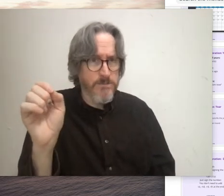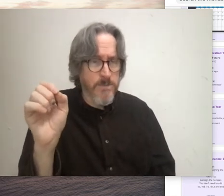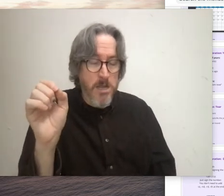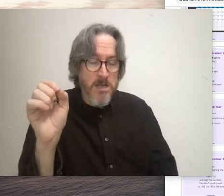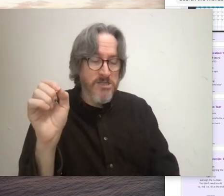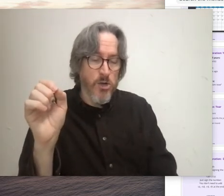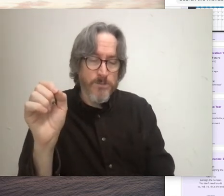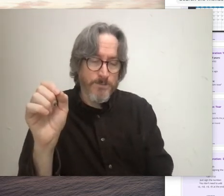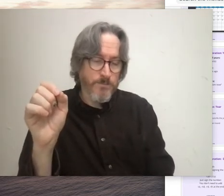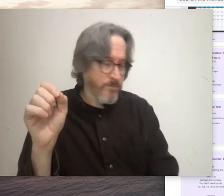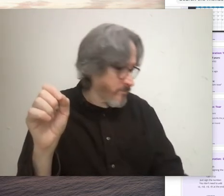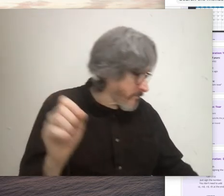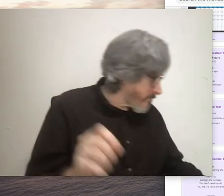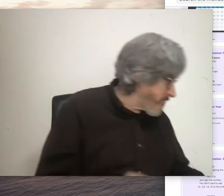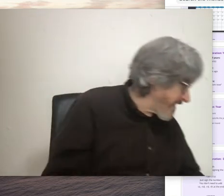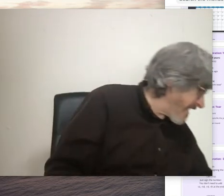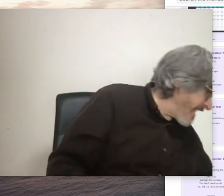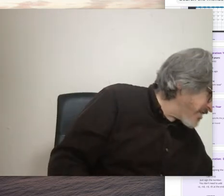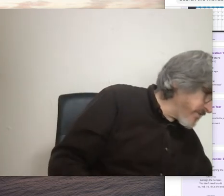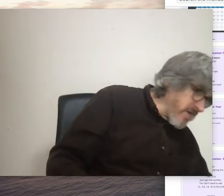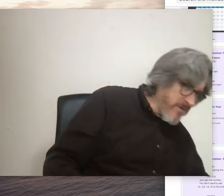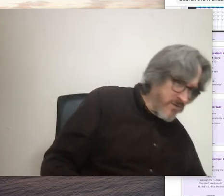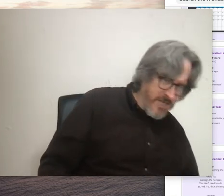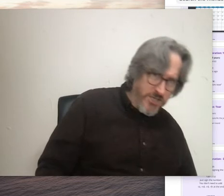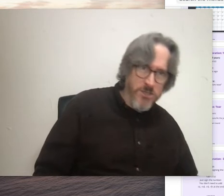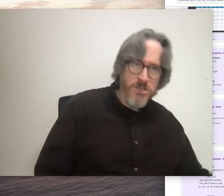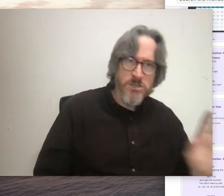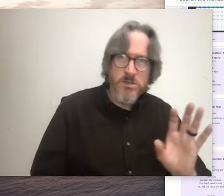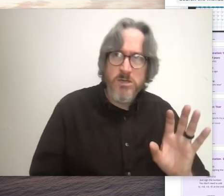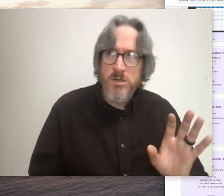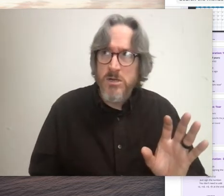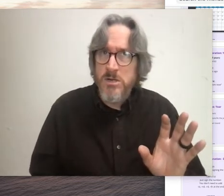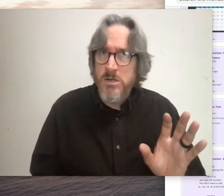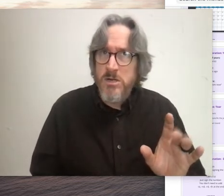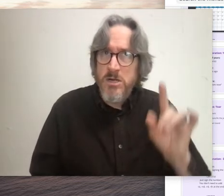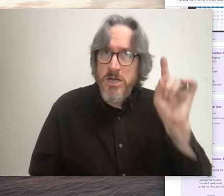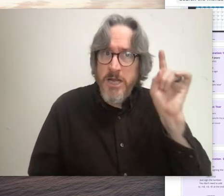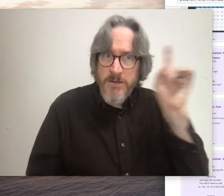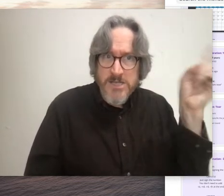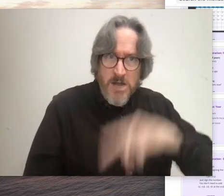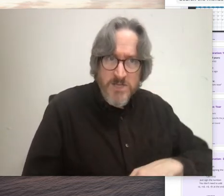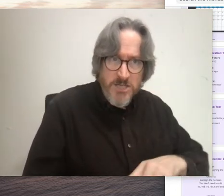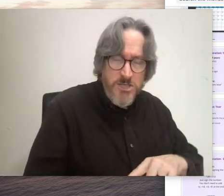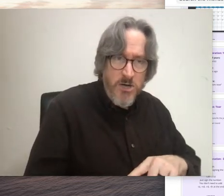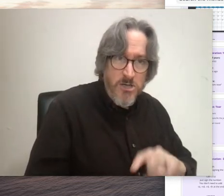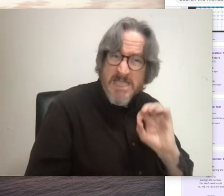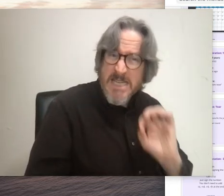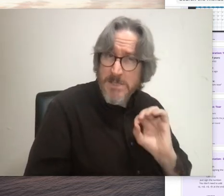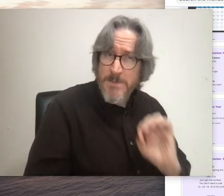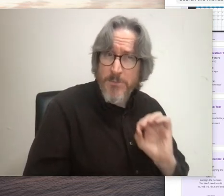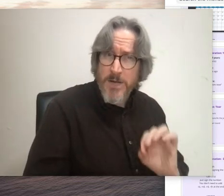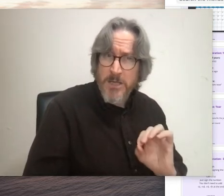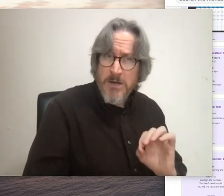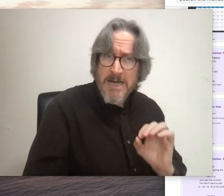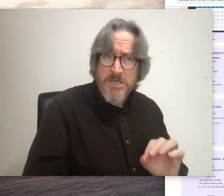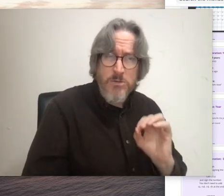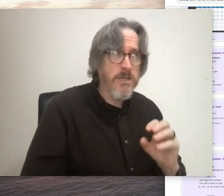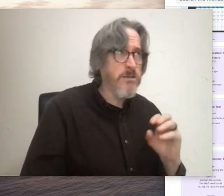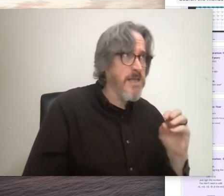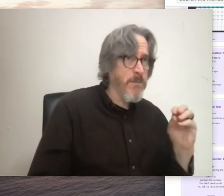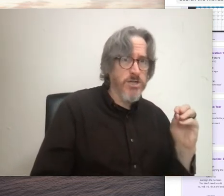signs. So each of the conversations in these conversation starters seems to be pretty clear.